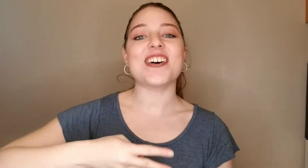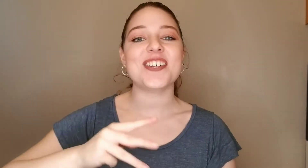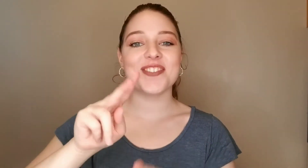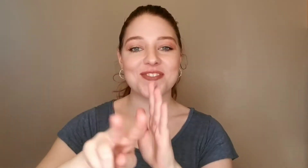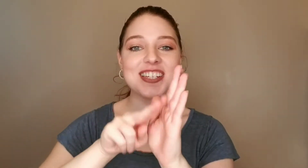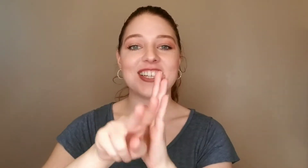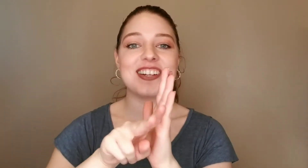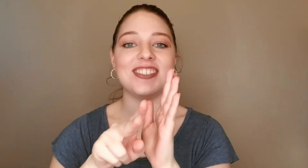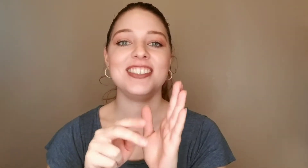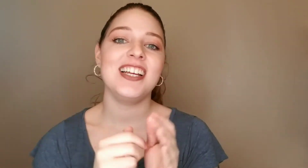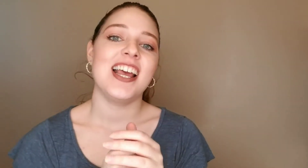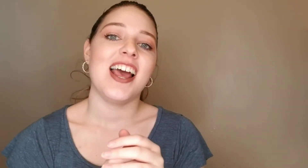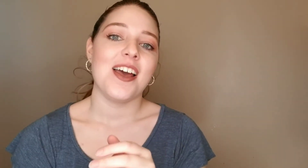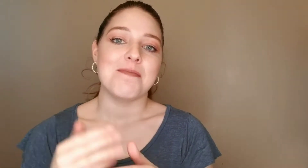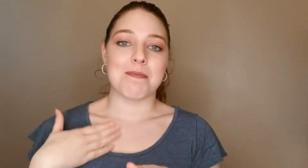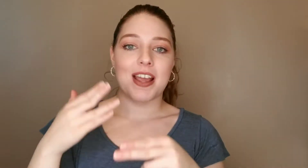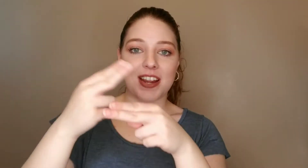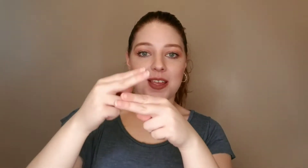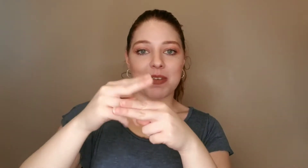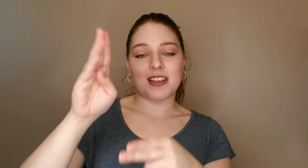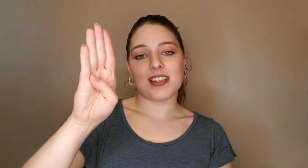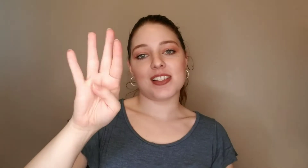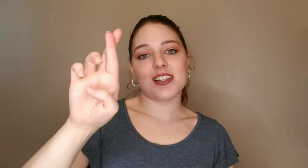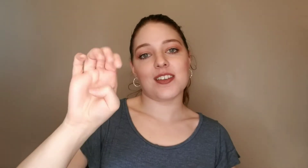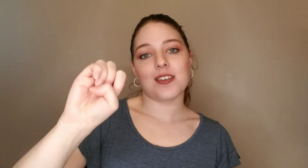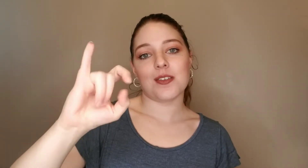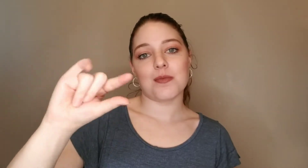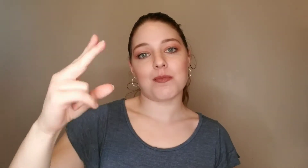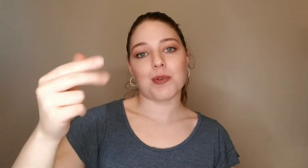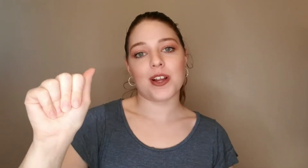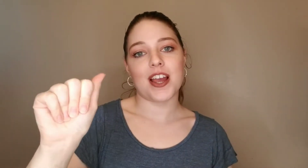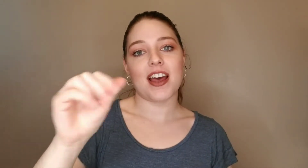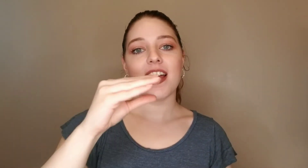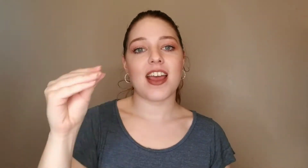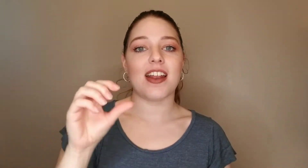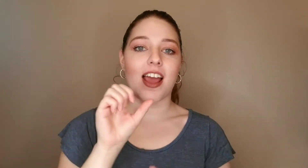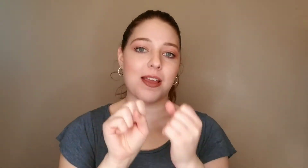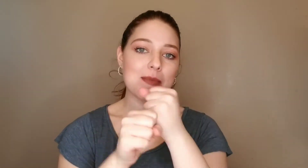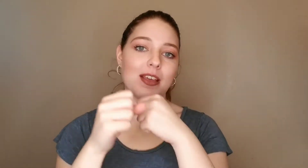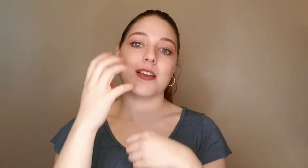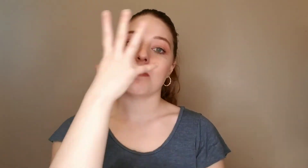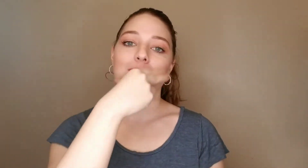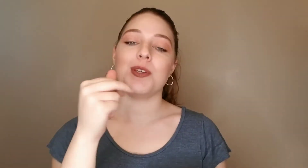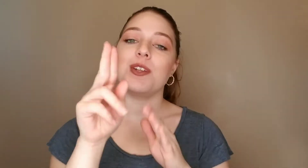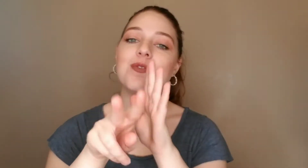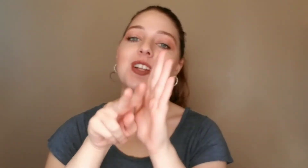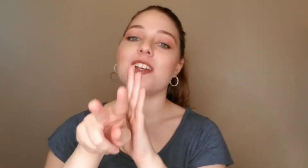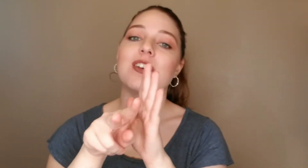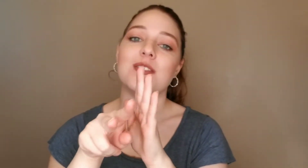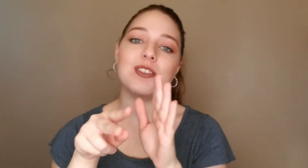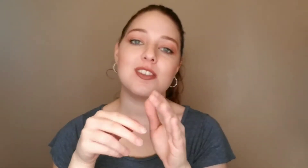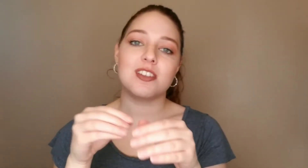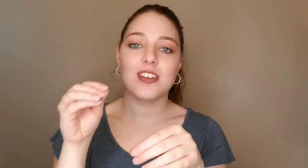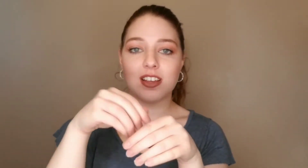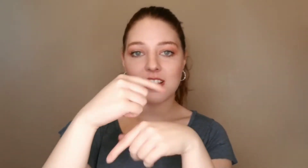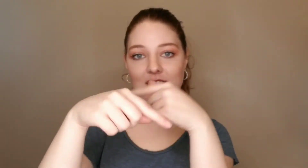welcome to my channel. My name is Bria and I make beauty videos in